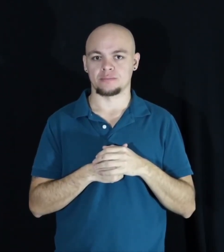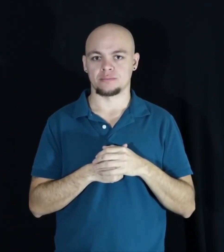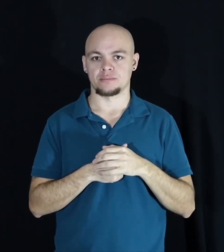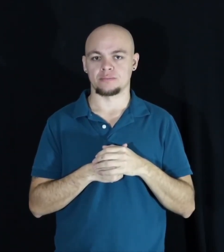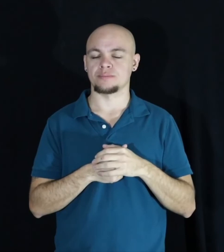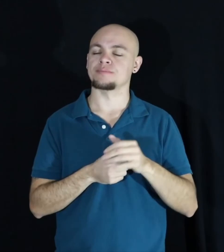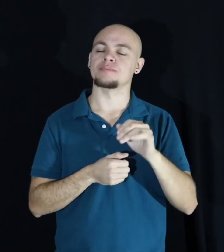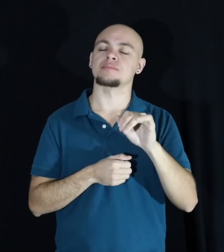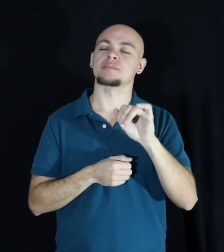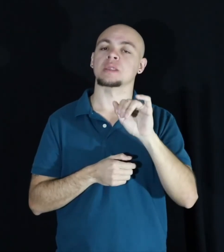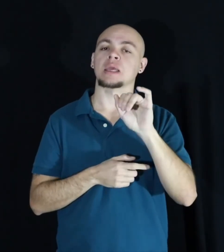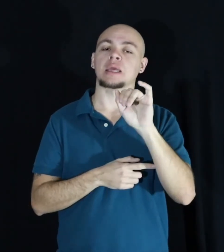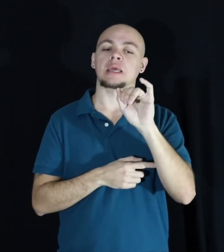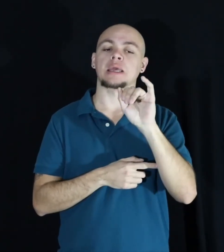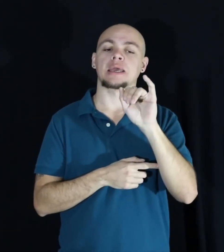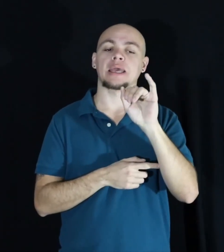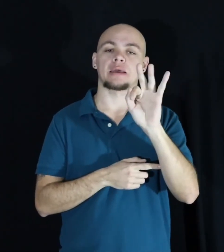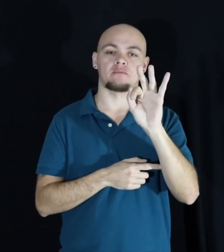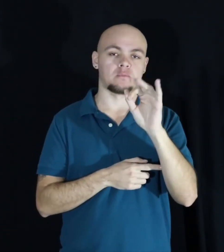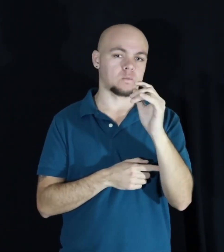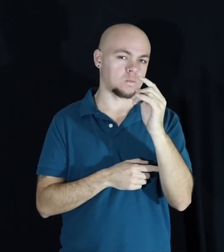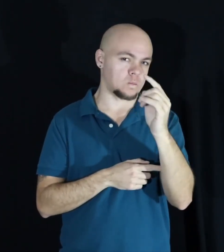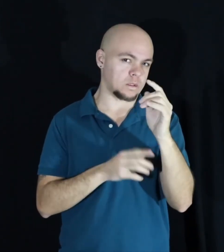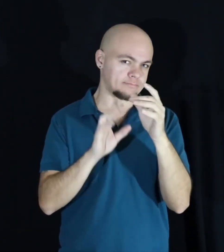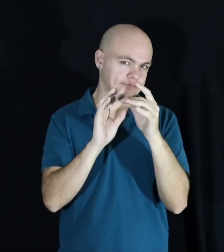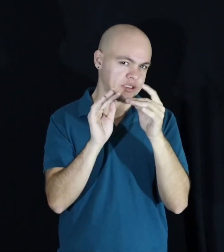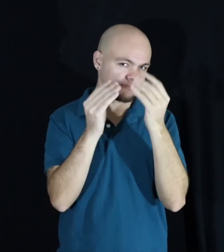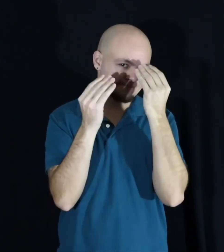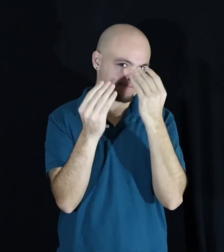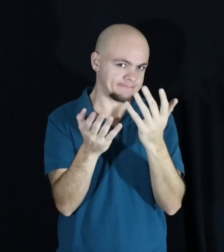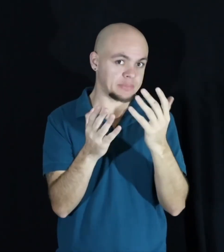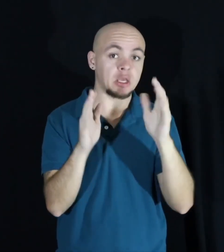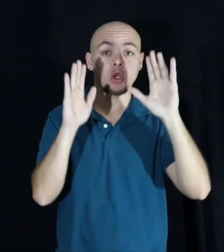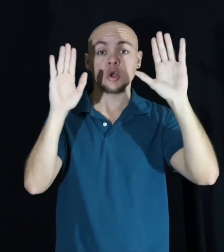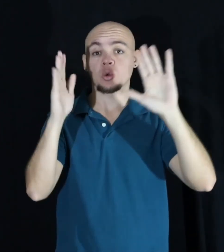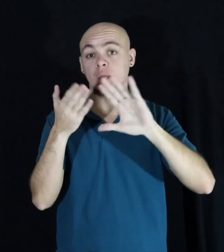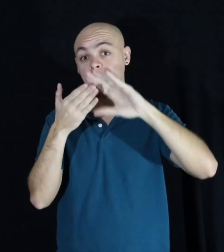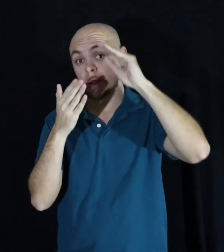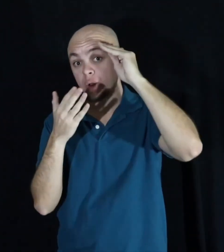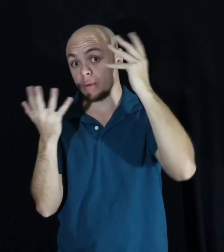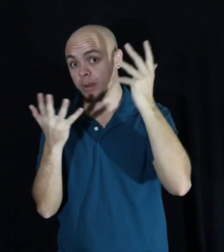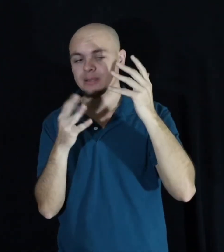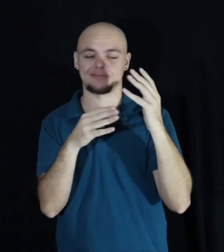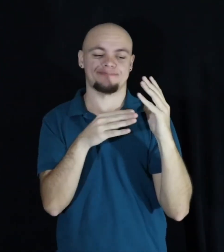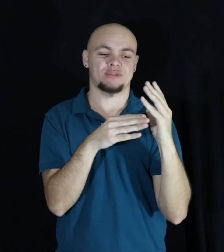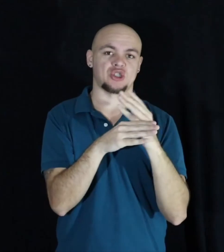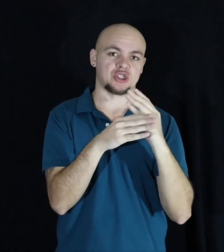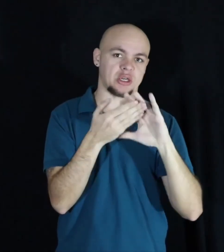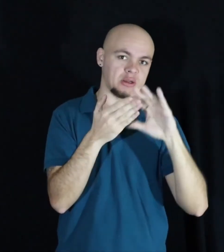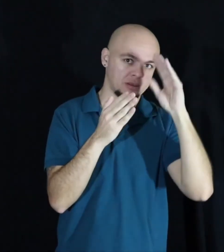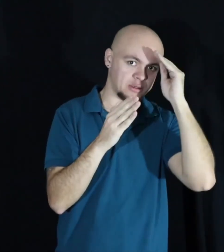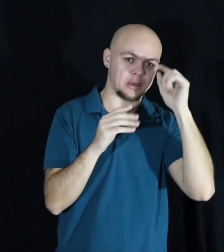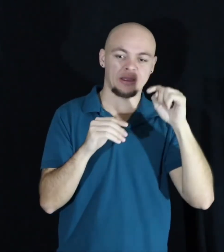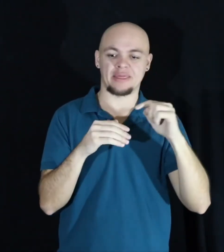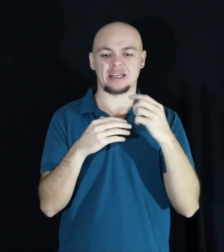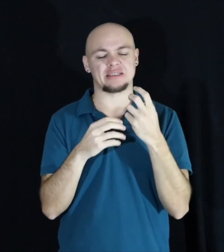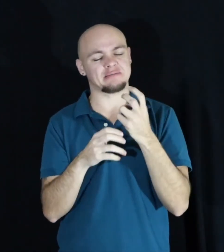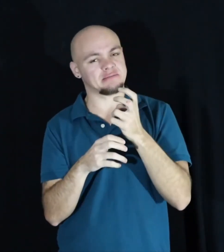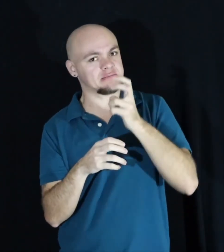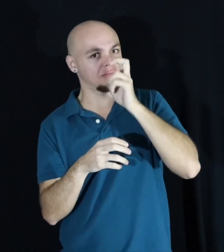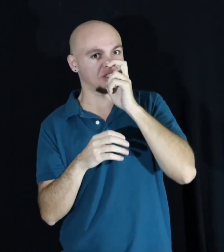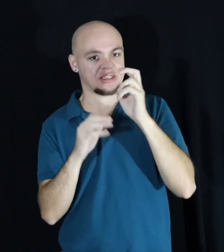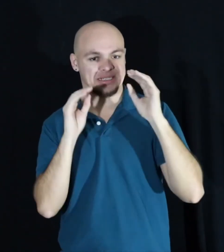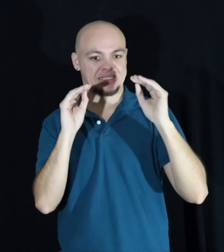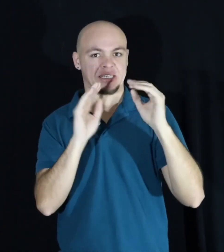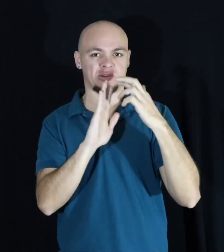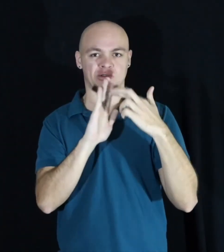If there's one thing I want to leave you with, it's that great learning is shared learning. Let's break free from these rigid definitions of teaching